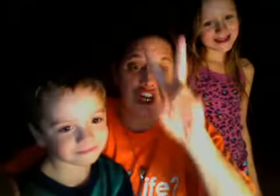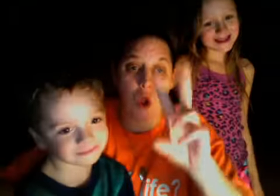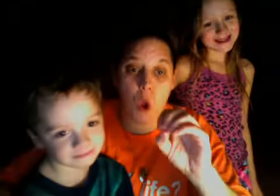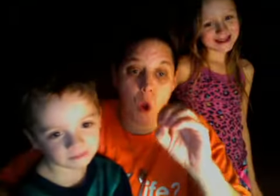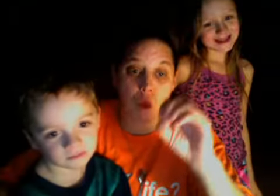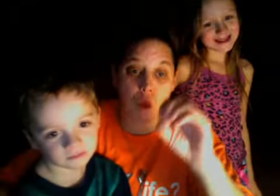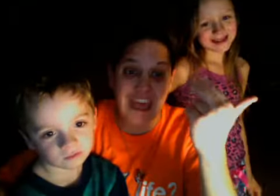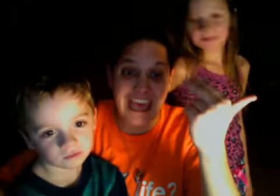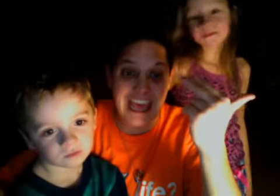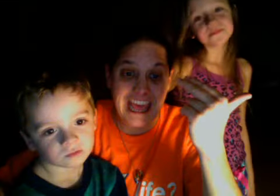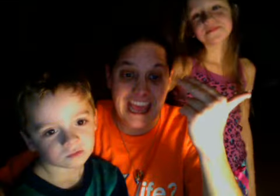home